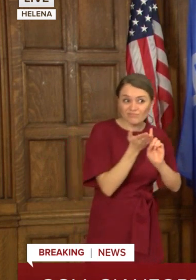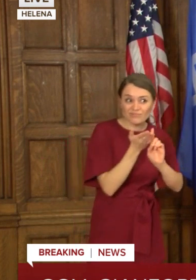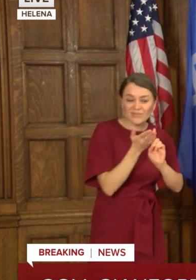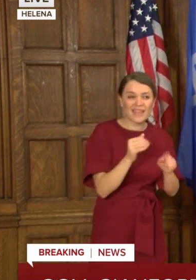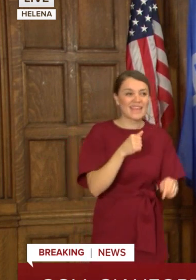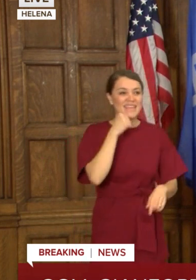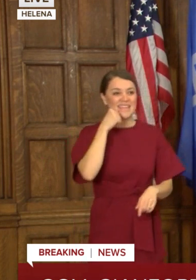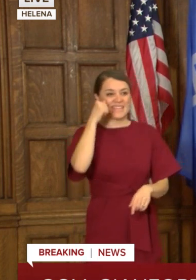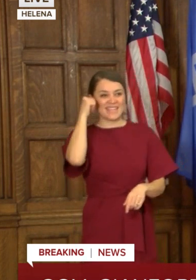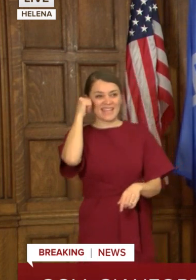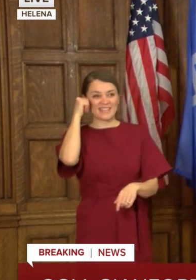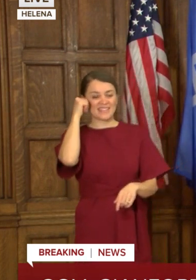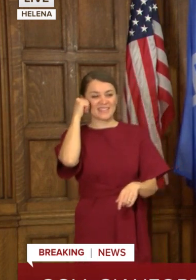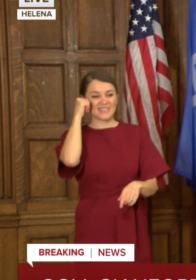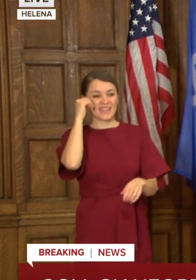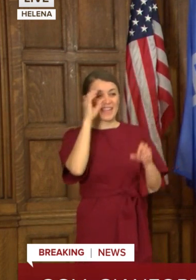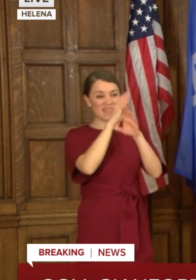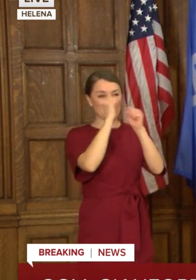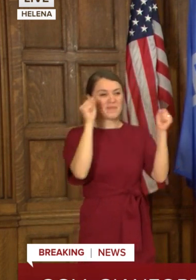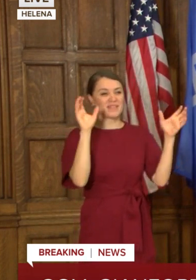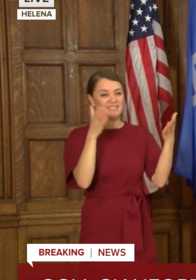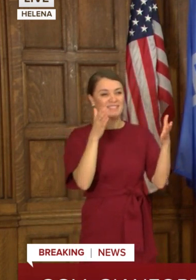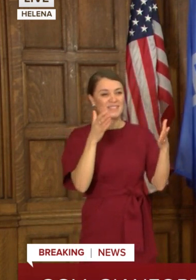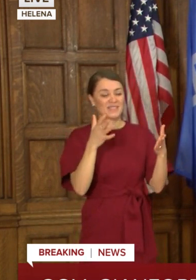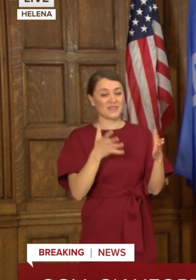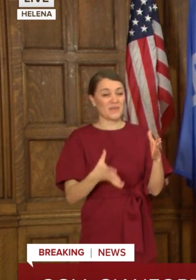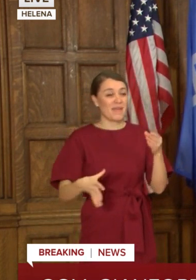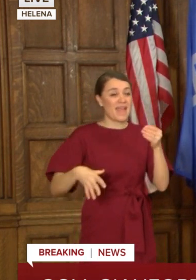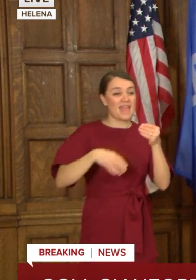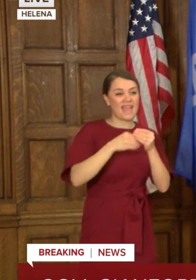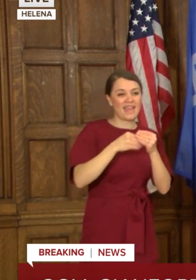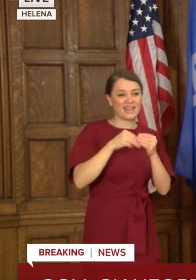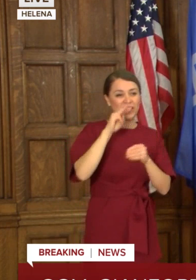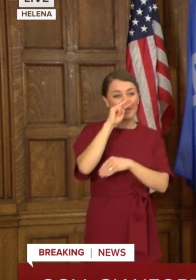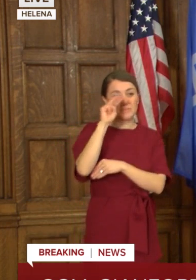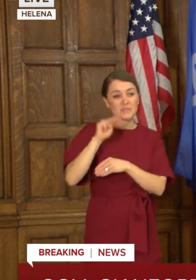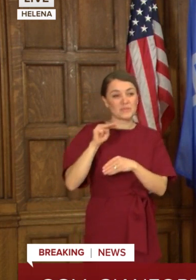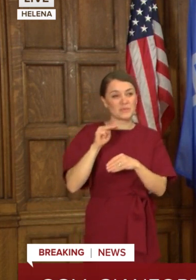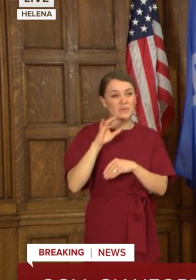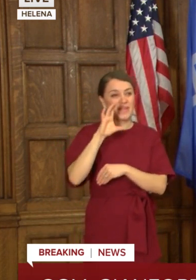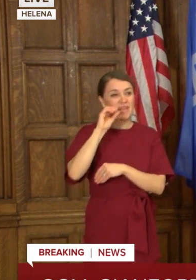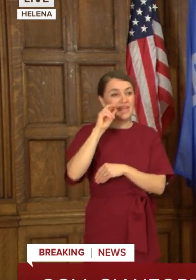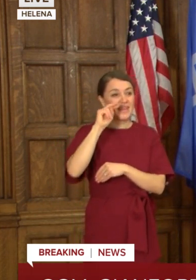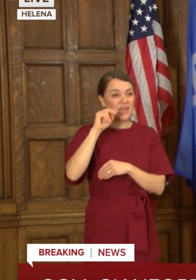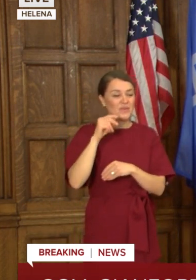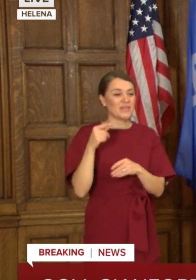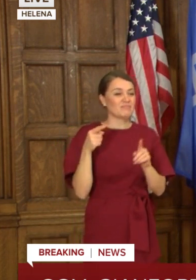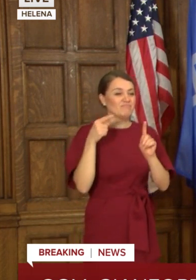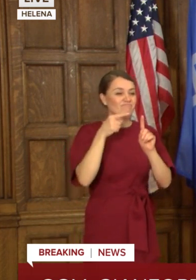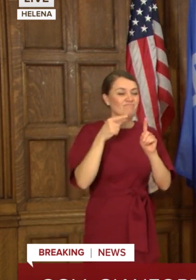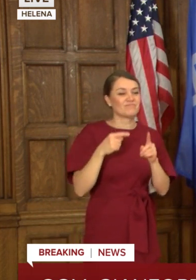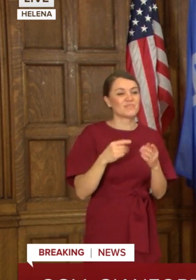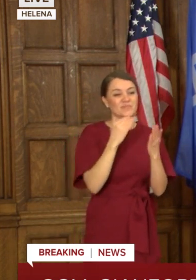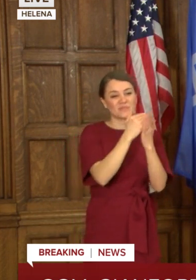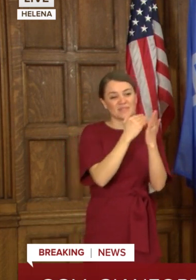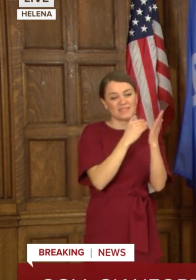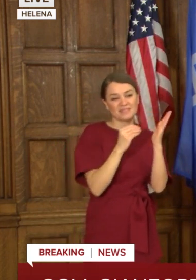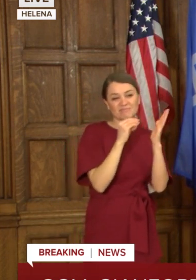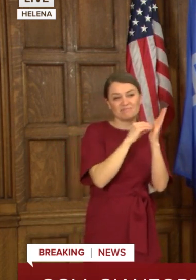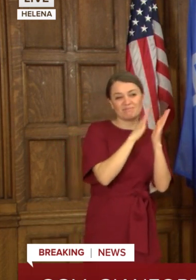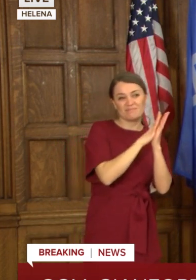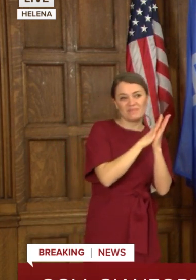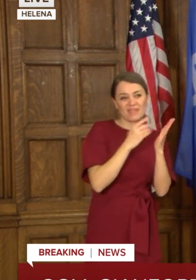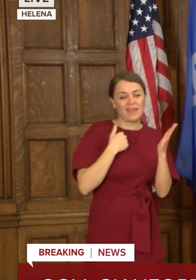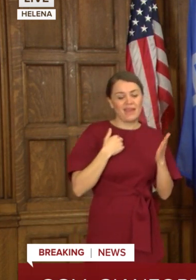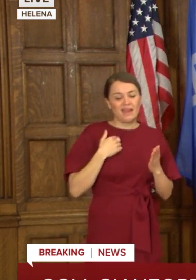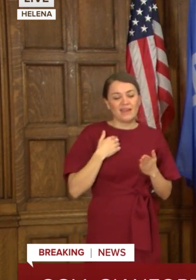the administration added Missoula County Health Center to the program. I appreciate the Biden administration's